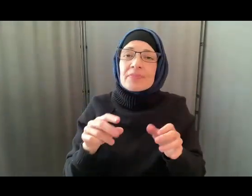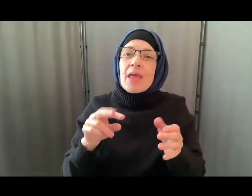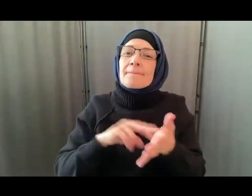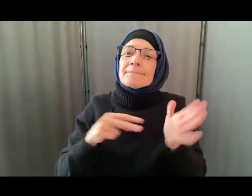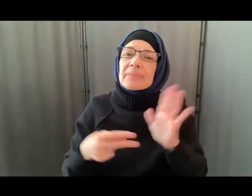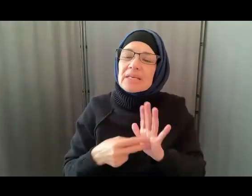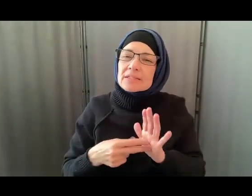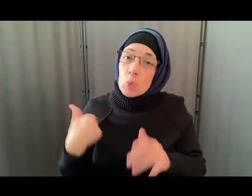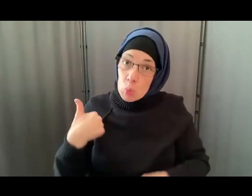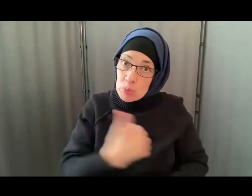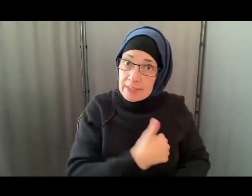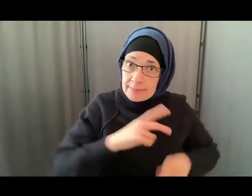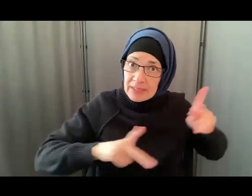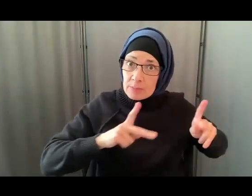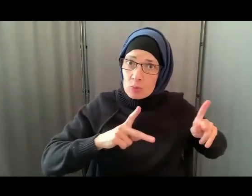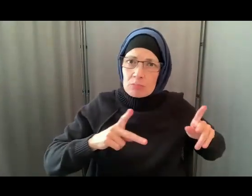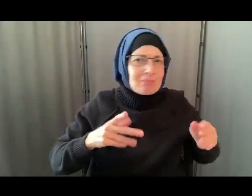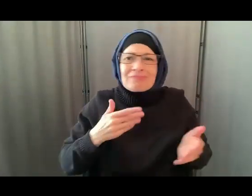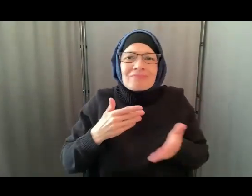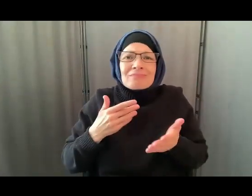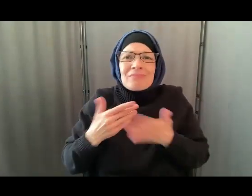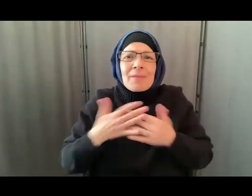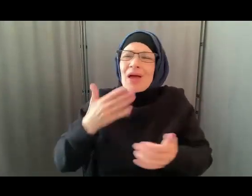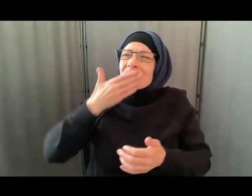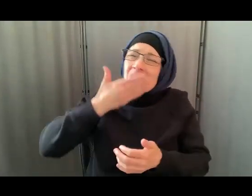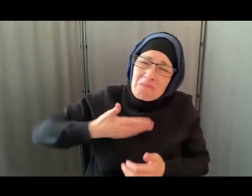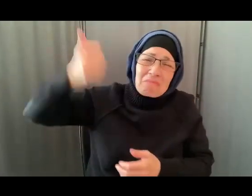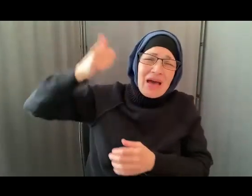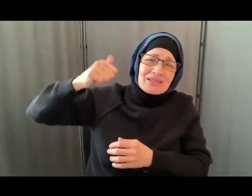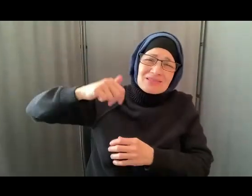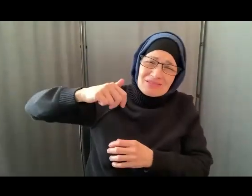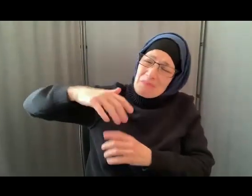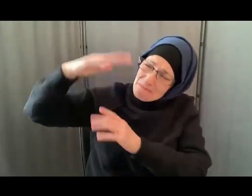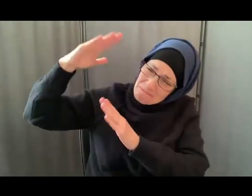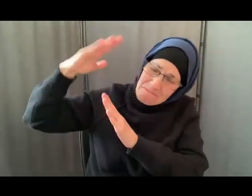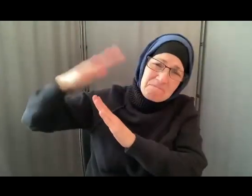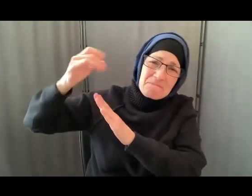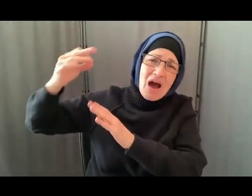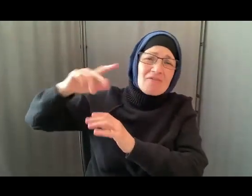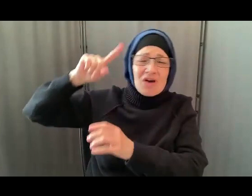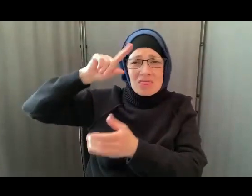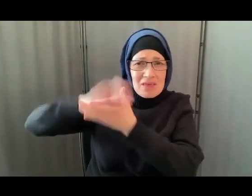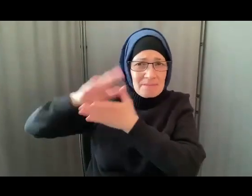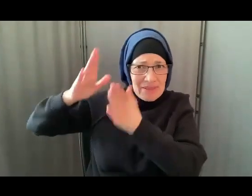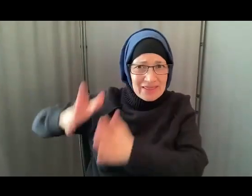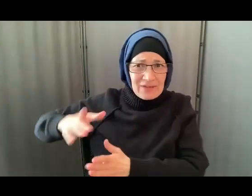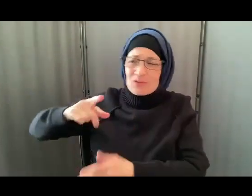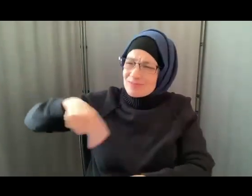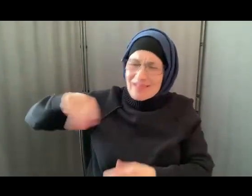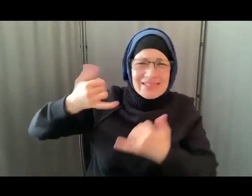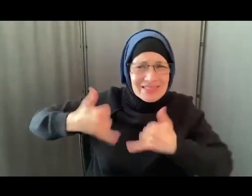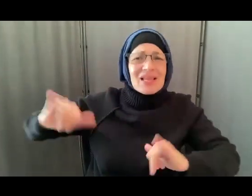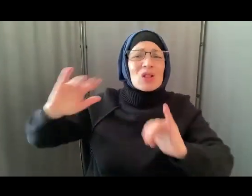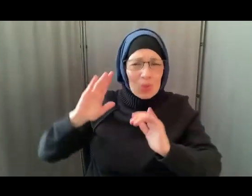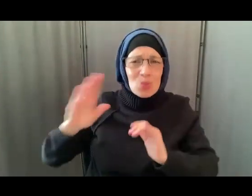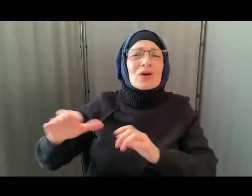humans, even the best of believers, will commit wrongdoing because